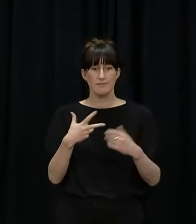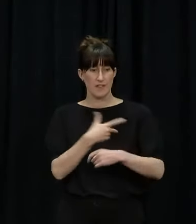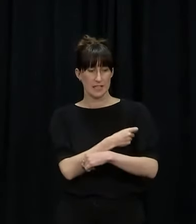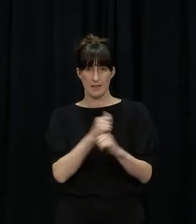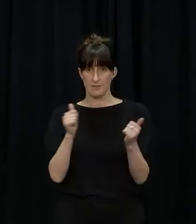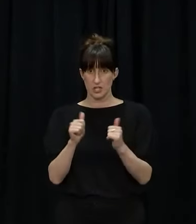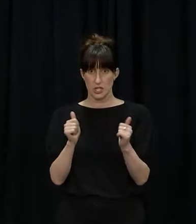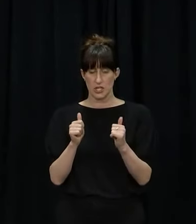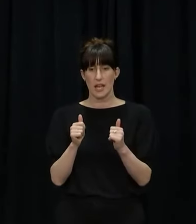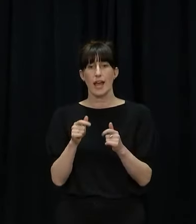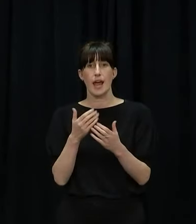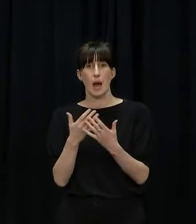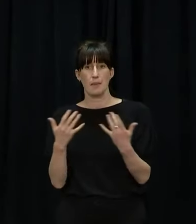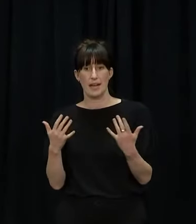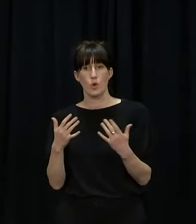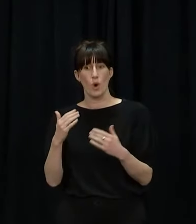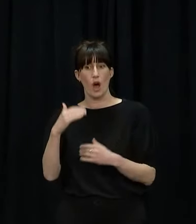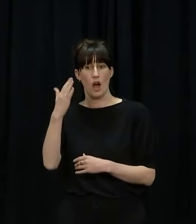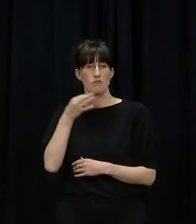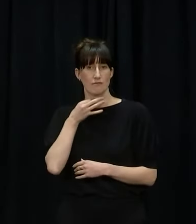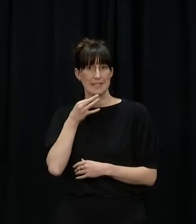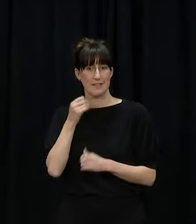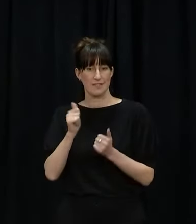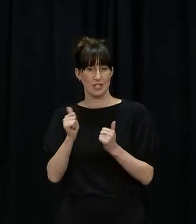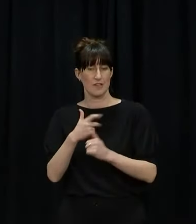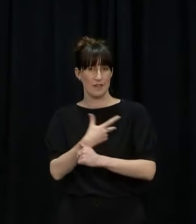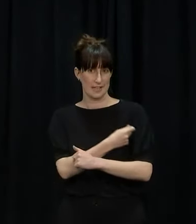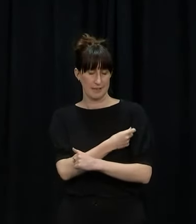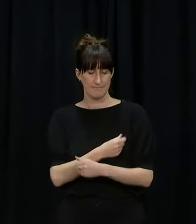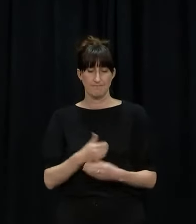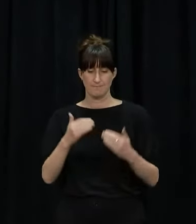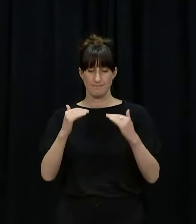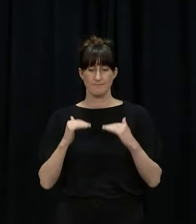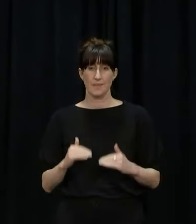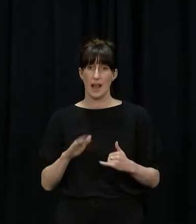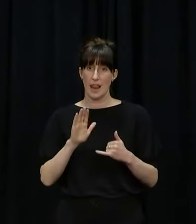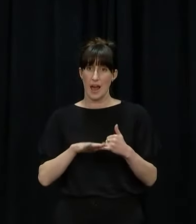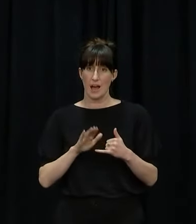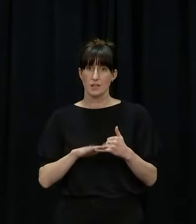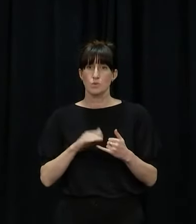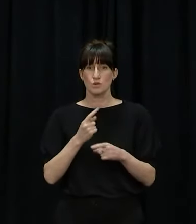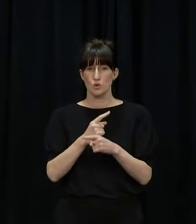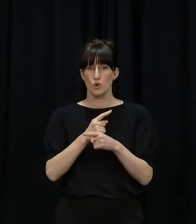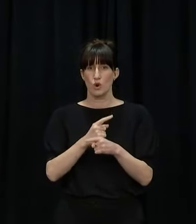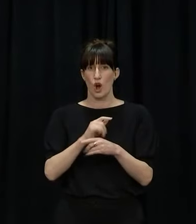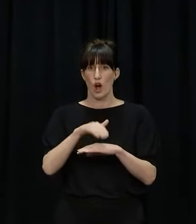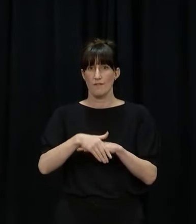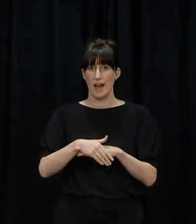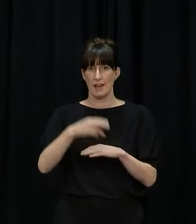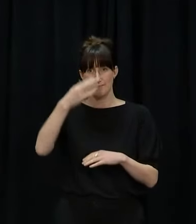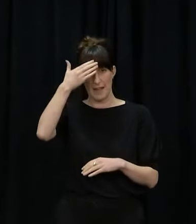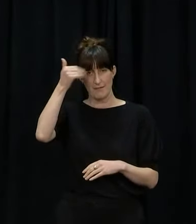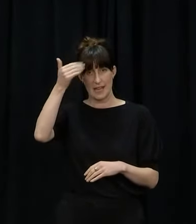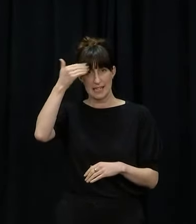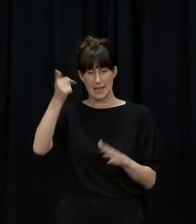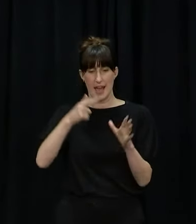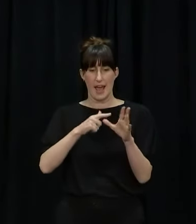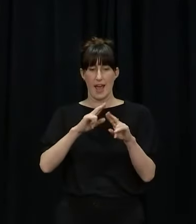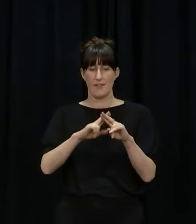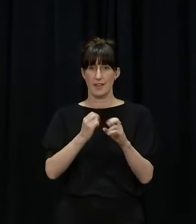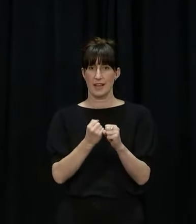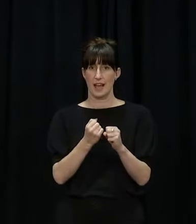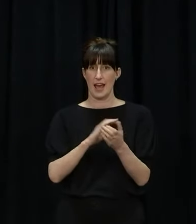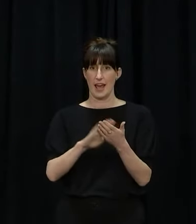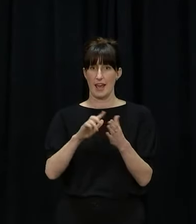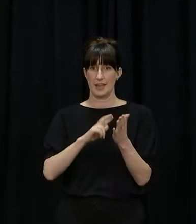most risk from the virus. I'll then finish up with an update on Afghanistan. Let's start with